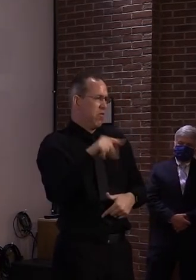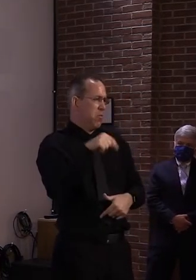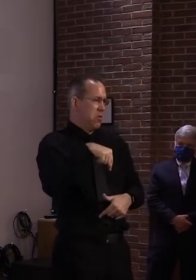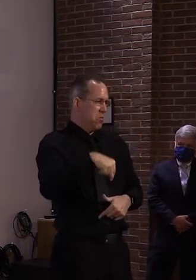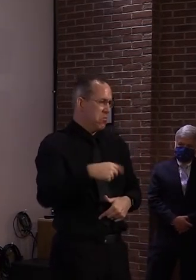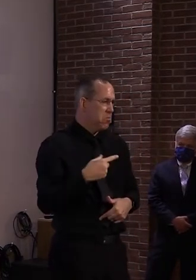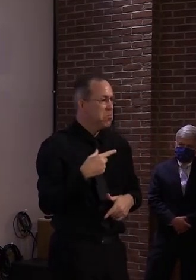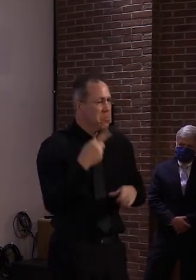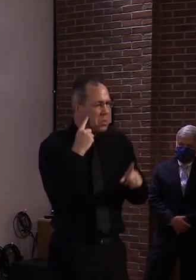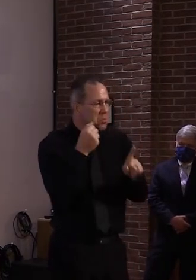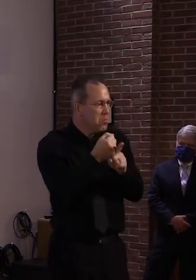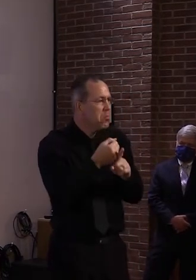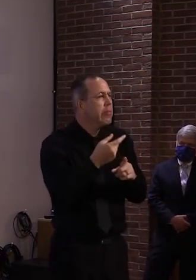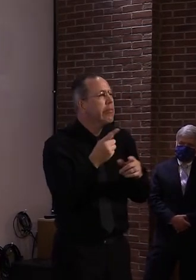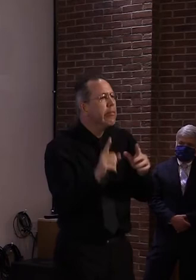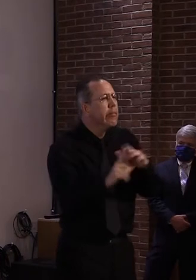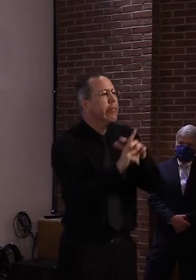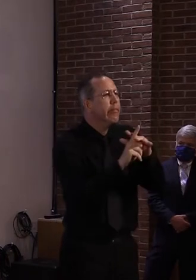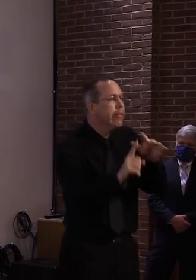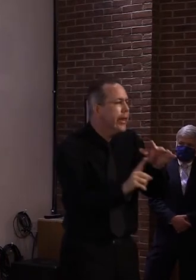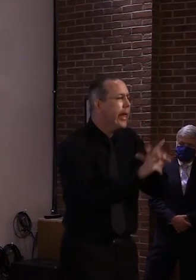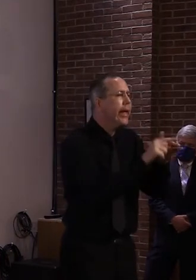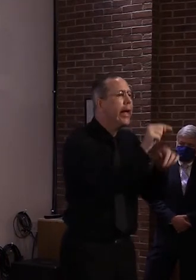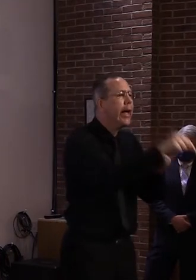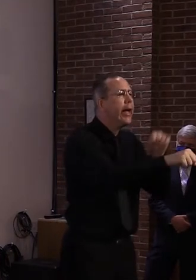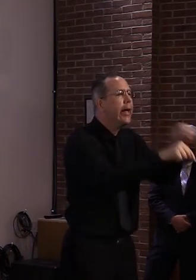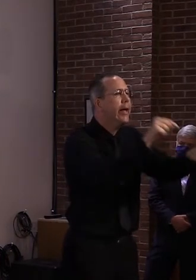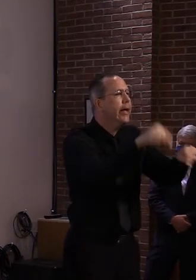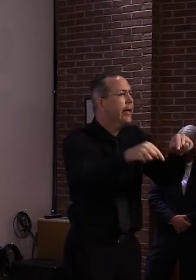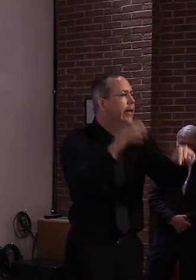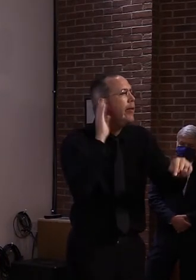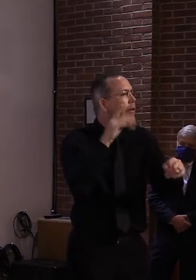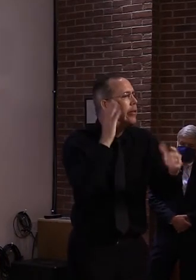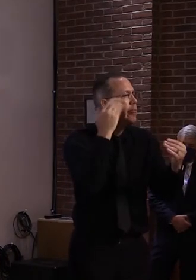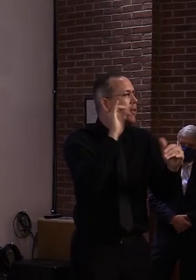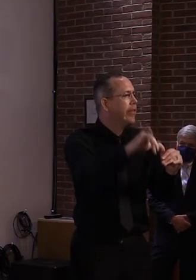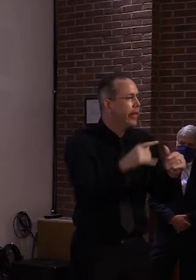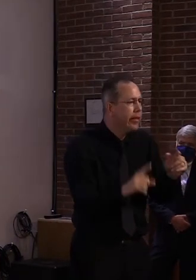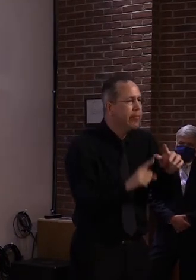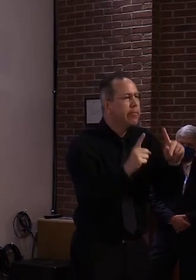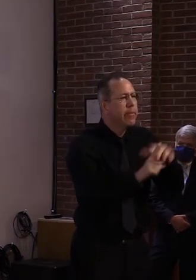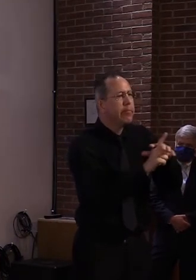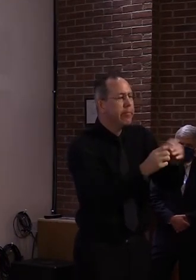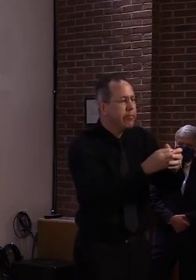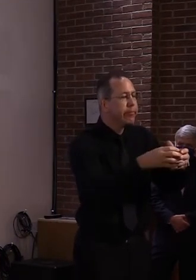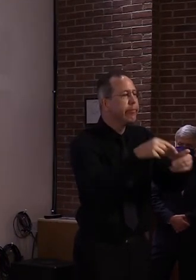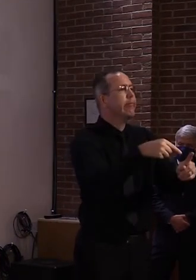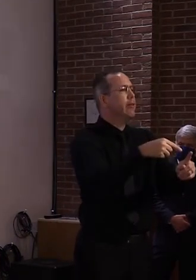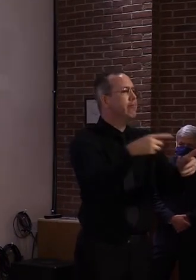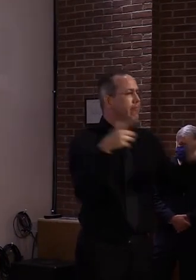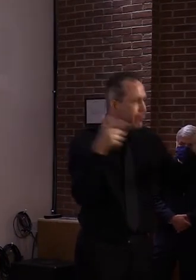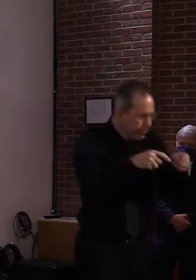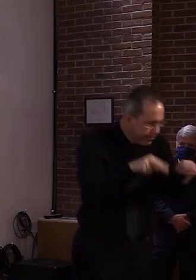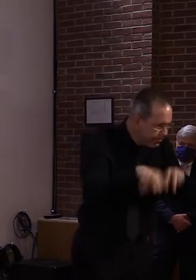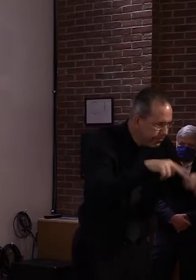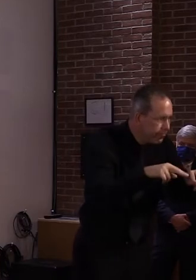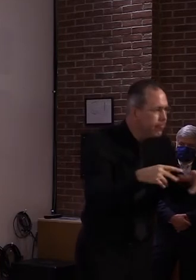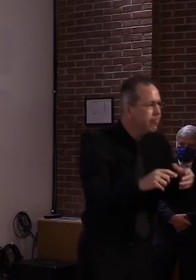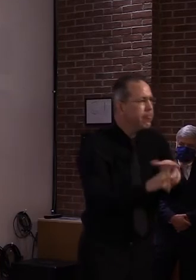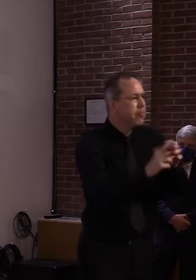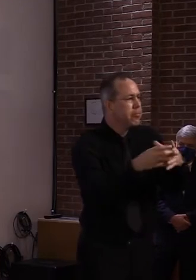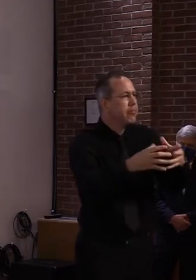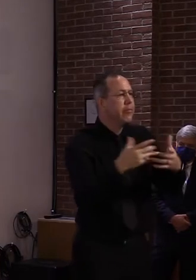worry about those things. I worry if we didn't have the testing capacity to fully identify what's within